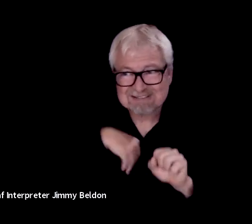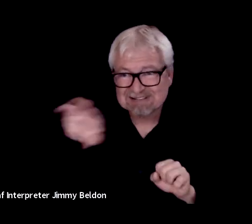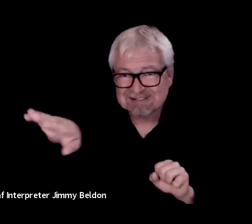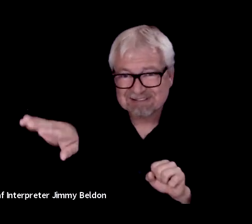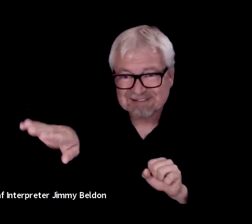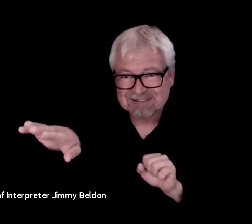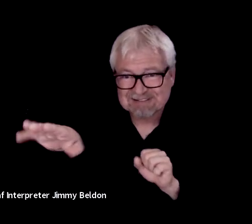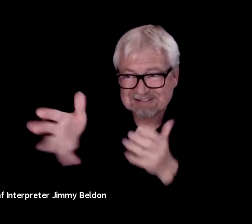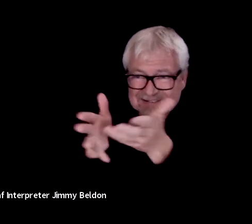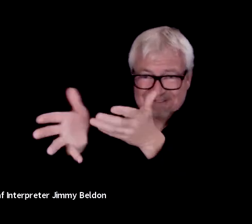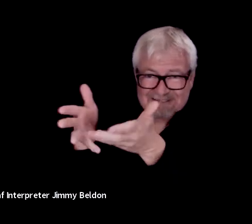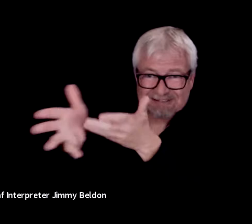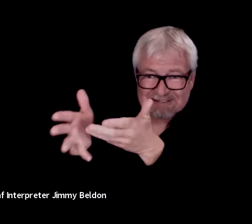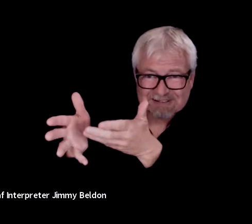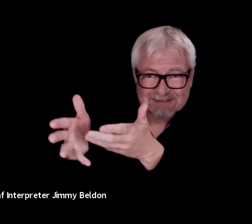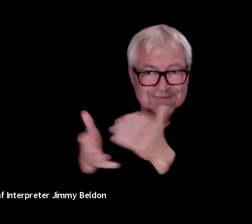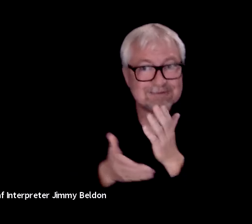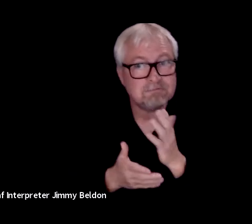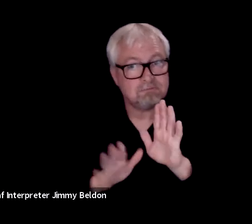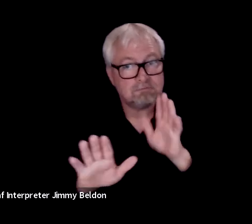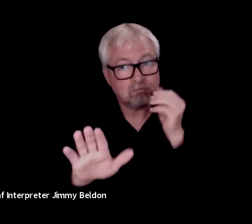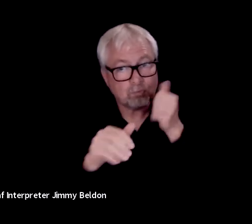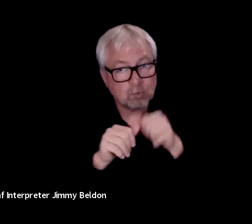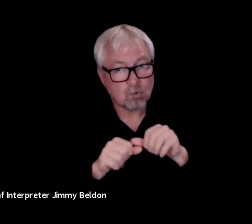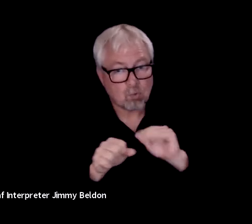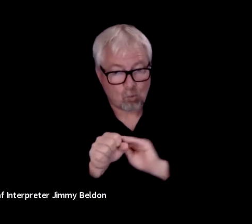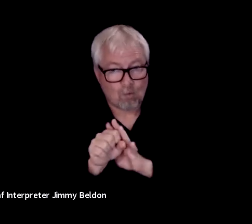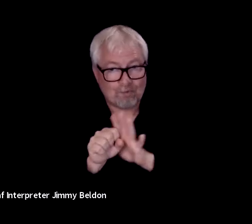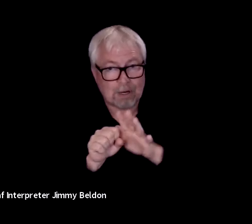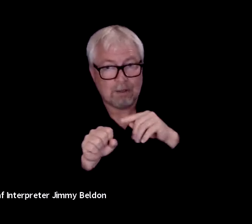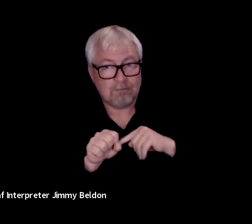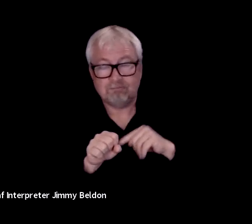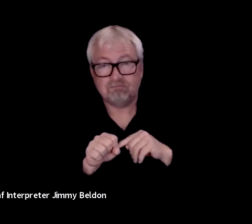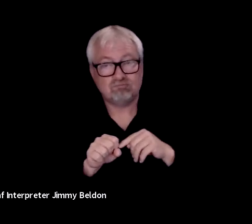useful tool. And information is sent